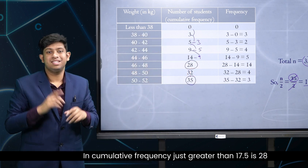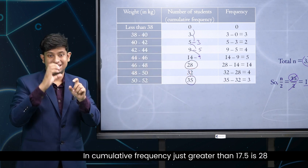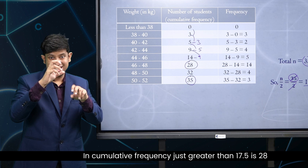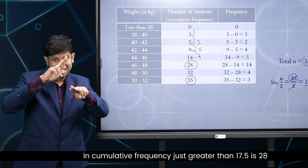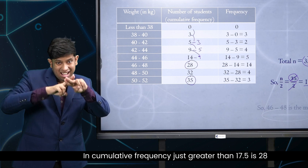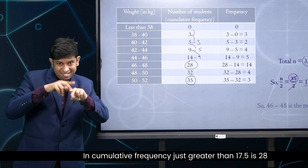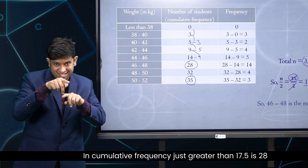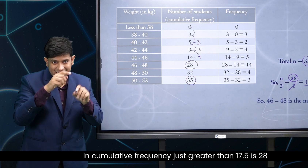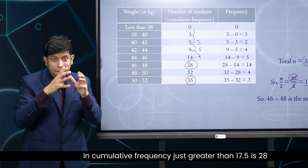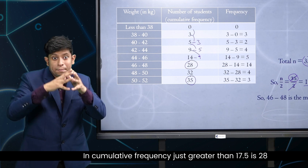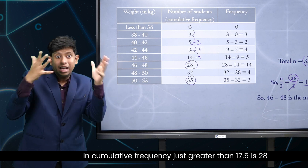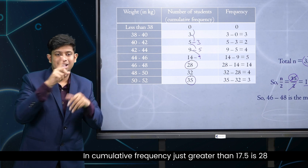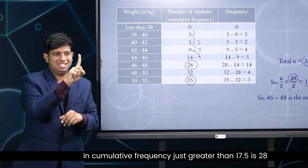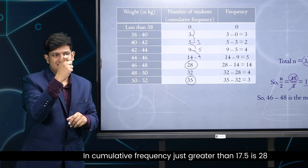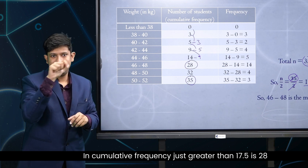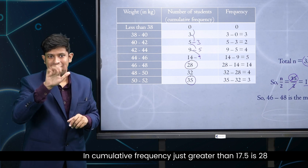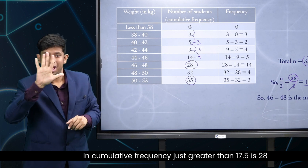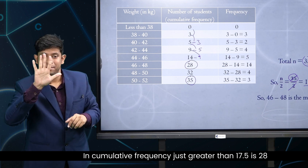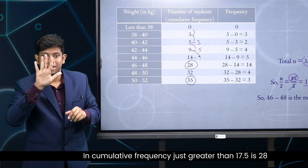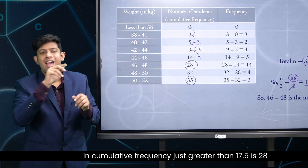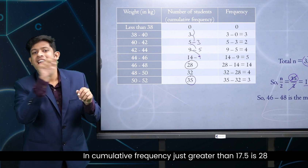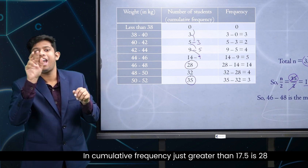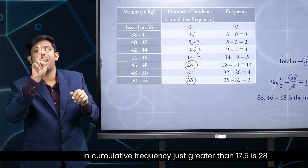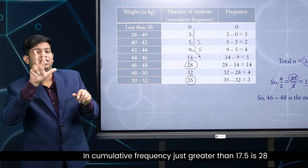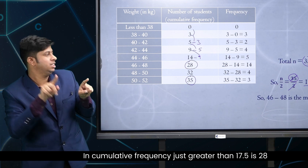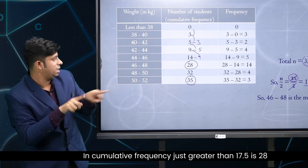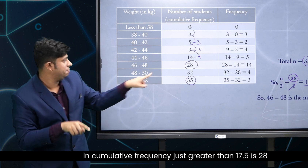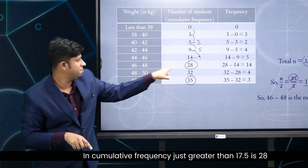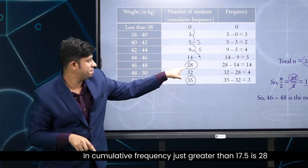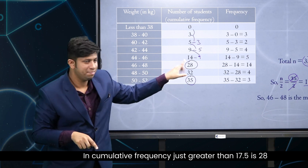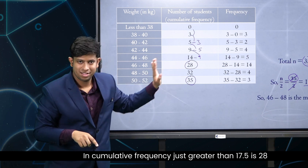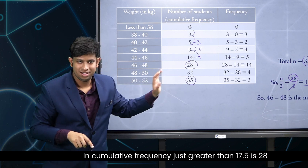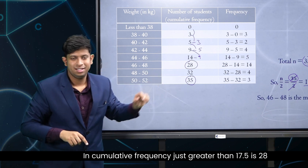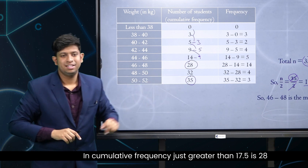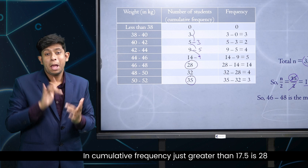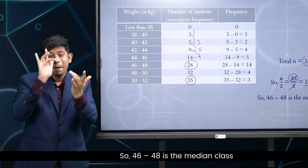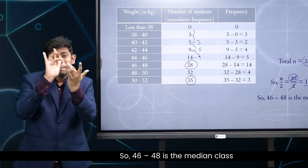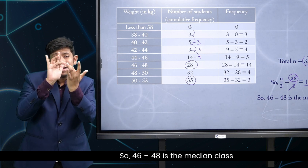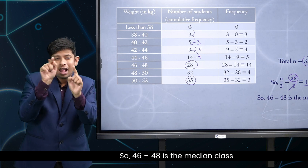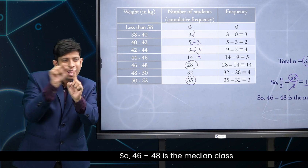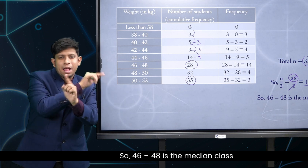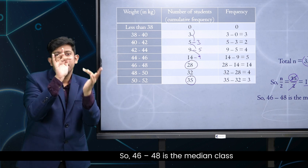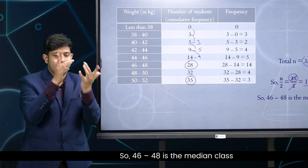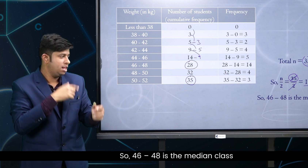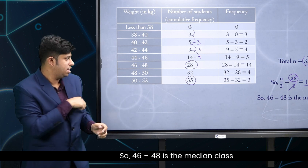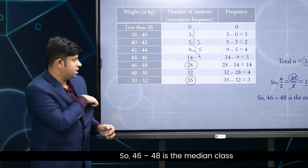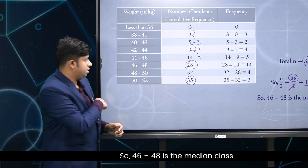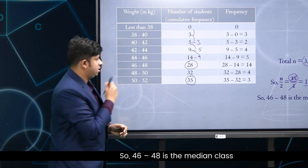In cumulative frequency, just greater than 17.5 is 28. So 46 to